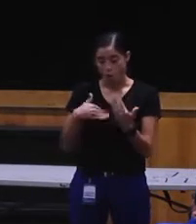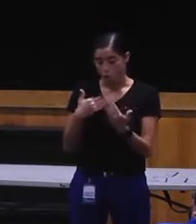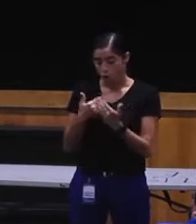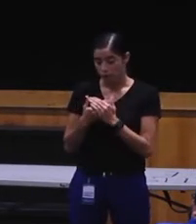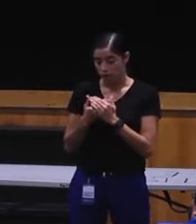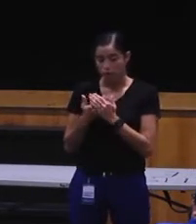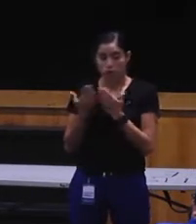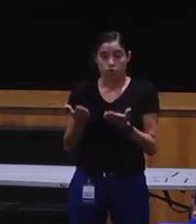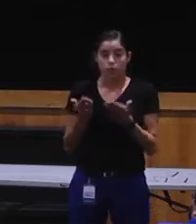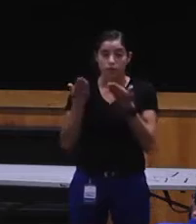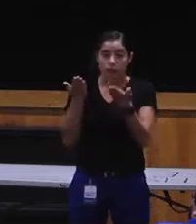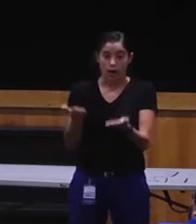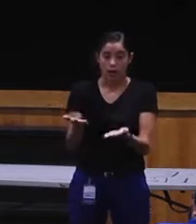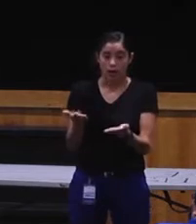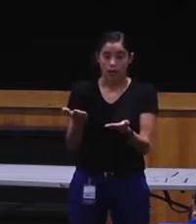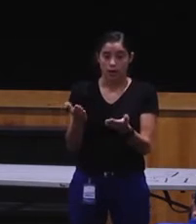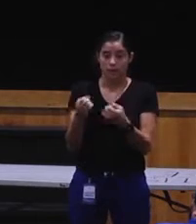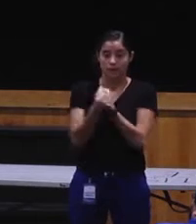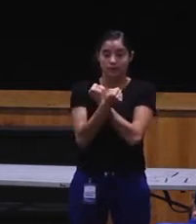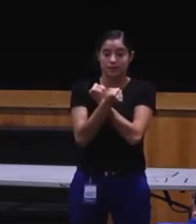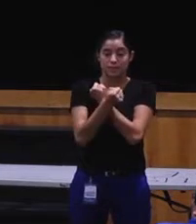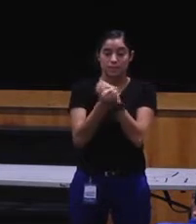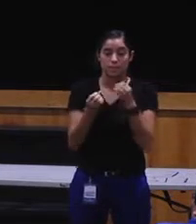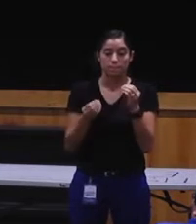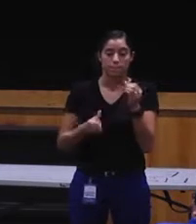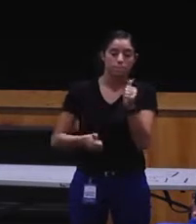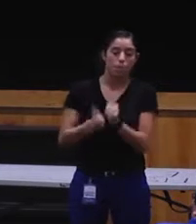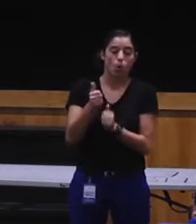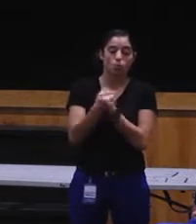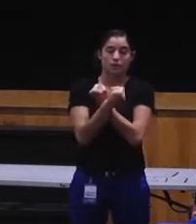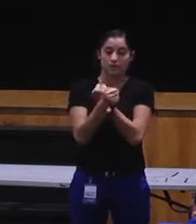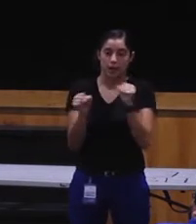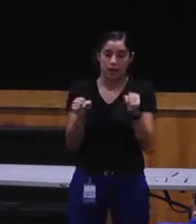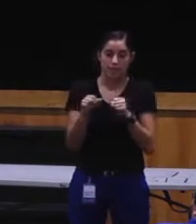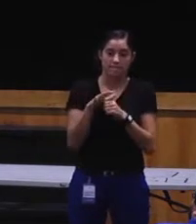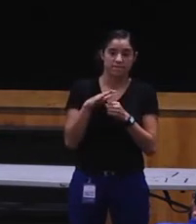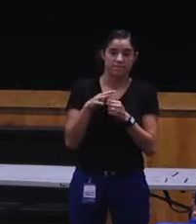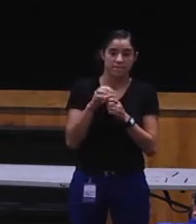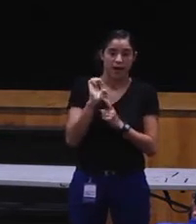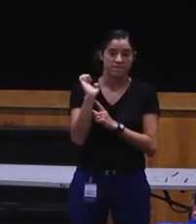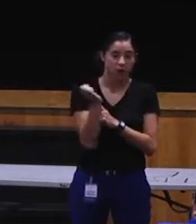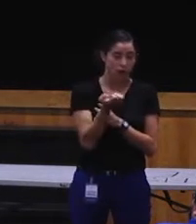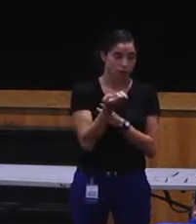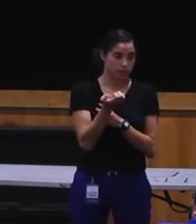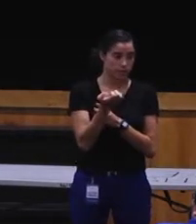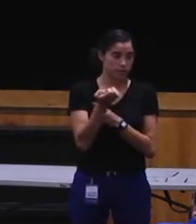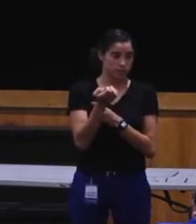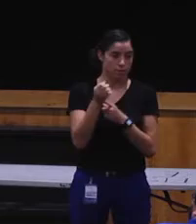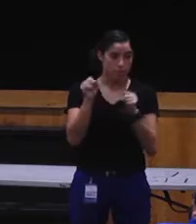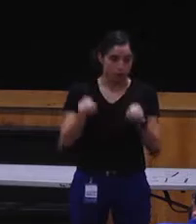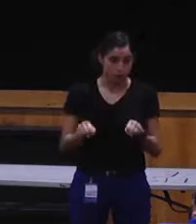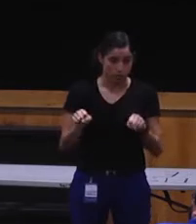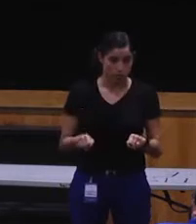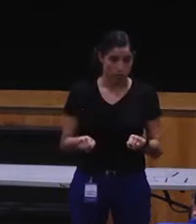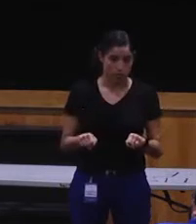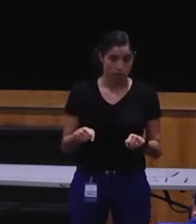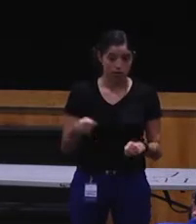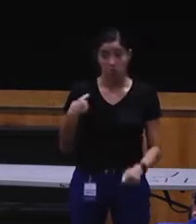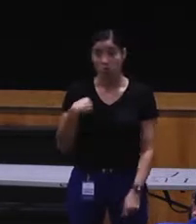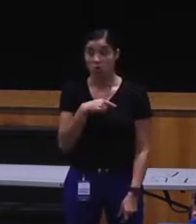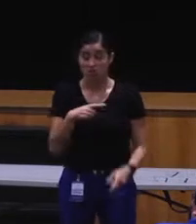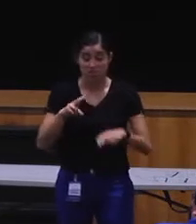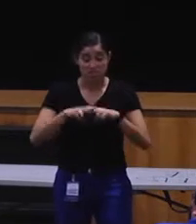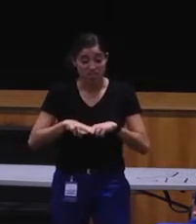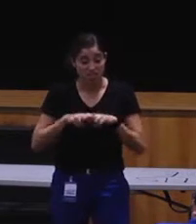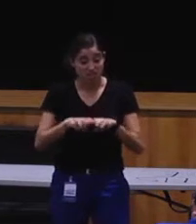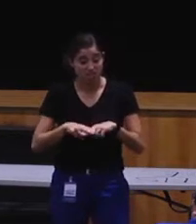to provide the safest, most secure campus environments possible. And we can sit here all